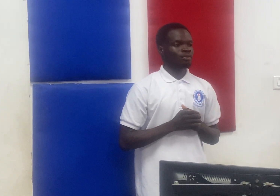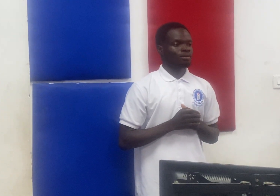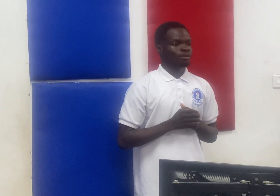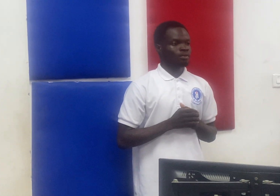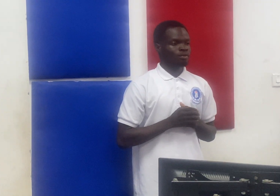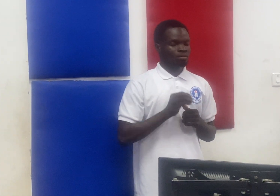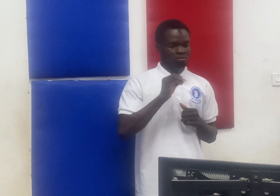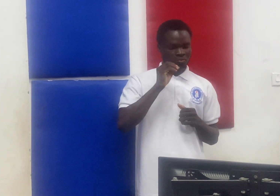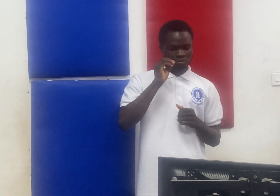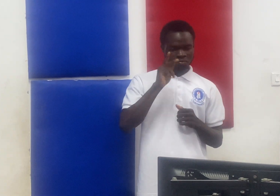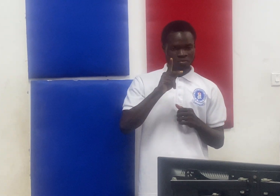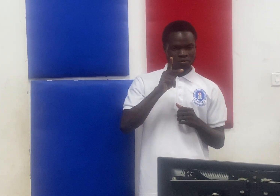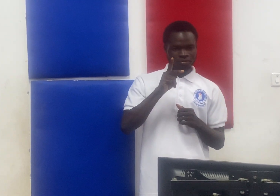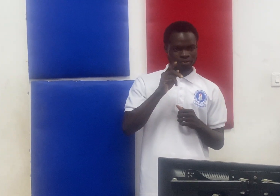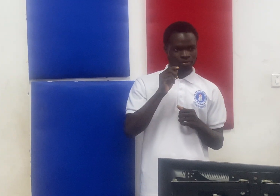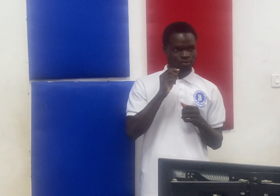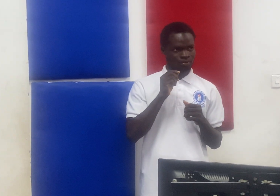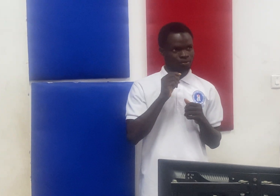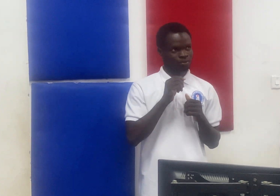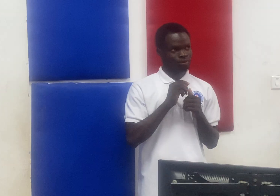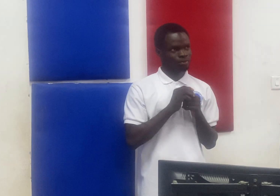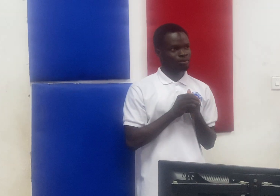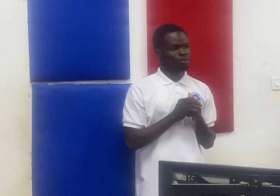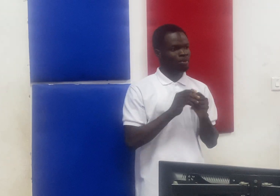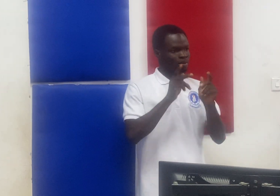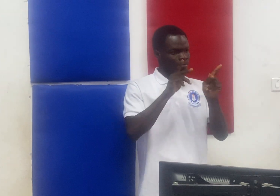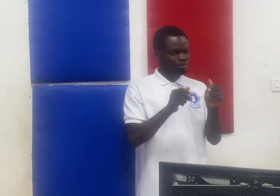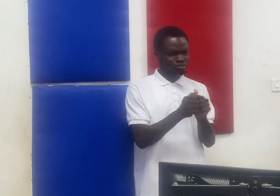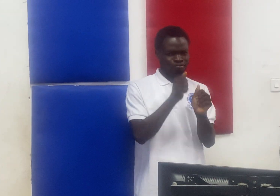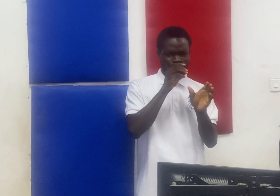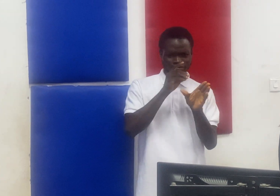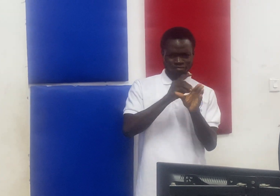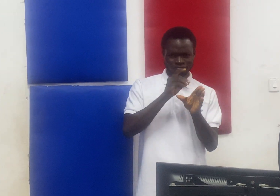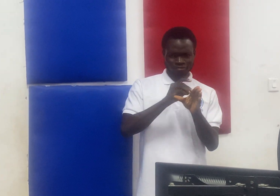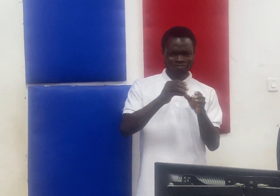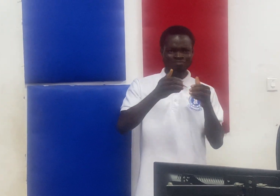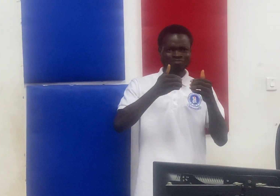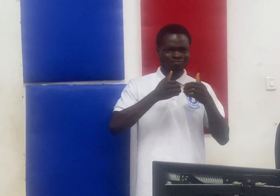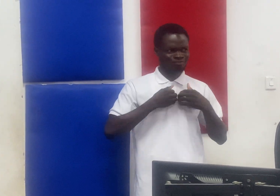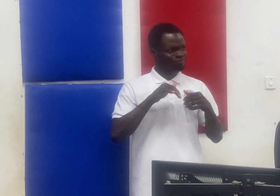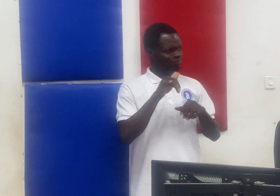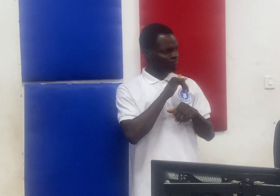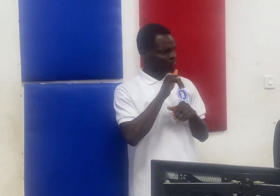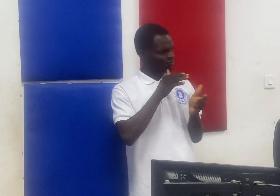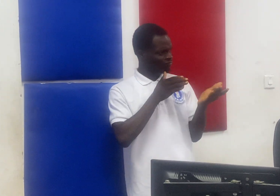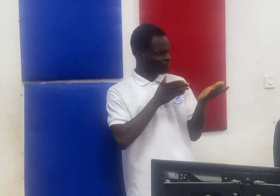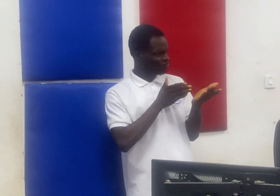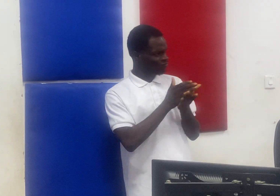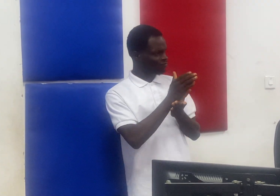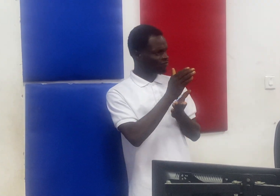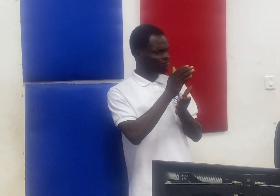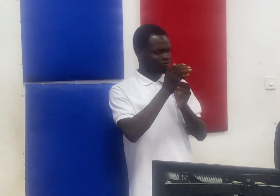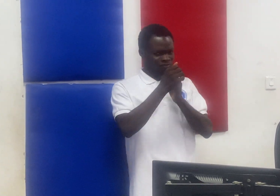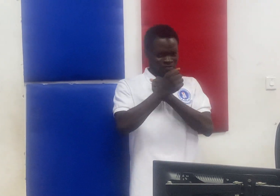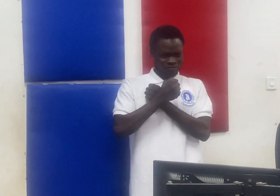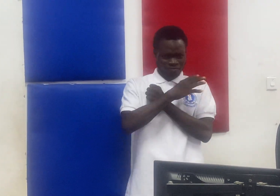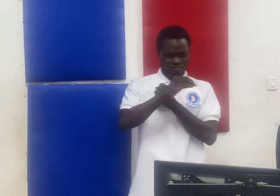Okay. Do persons with disabilities have the same right to love and marriage as persons